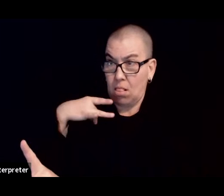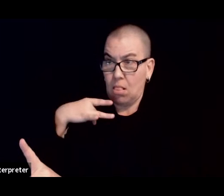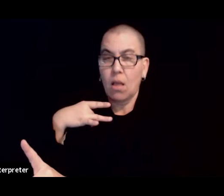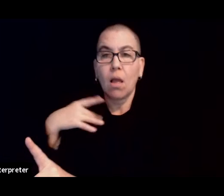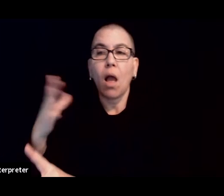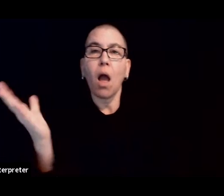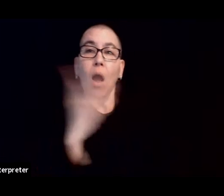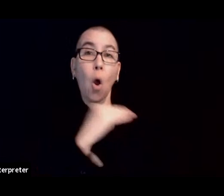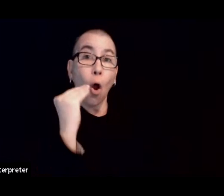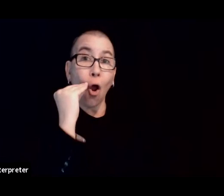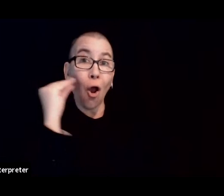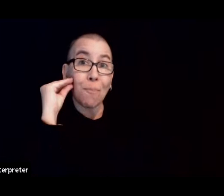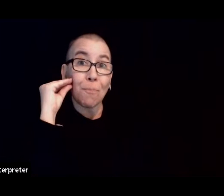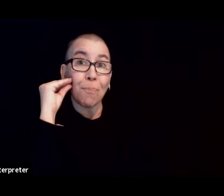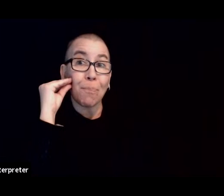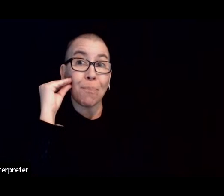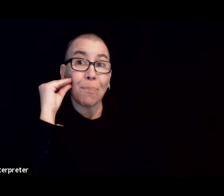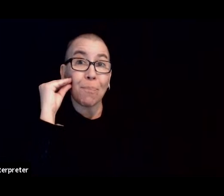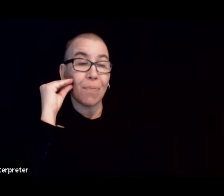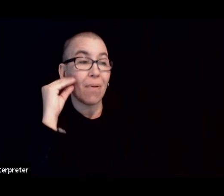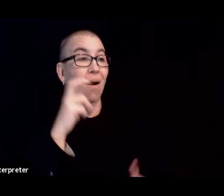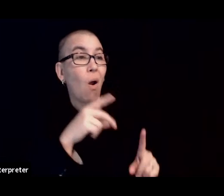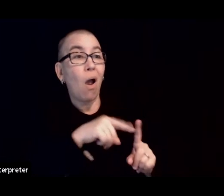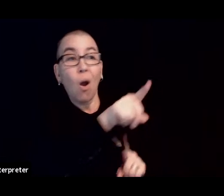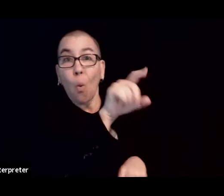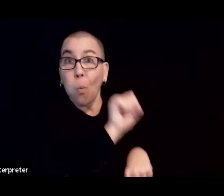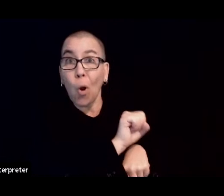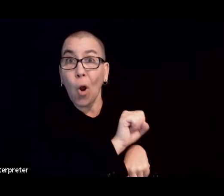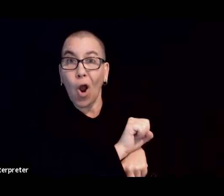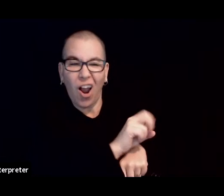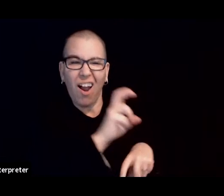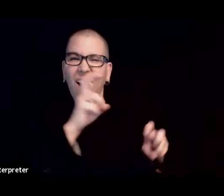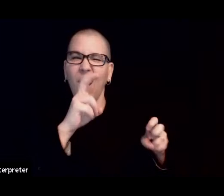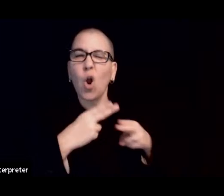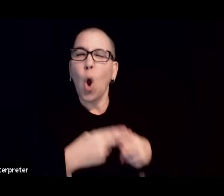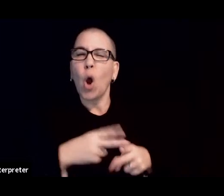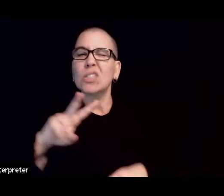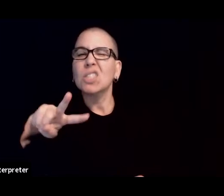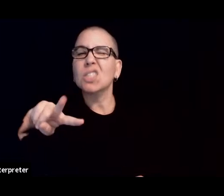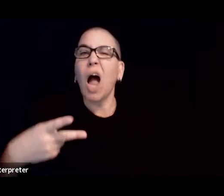transmission emanating from these group settings? And can you share any of that proof or data?